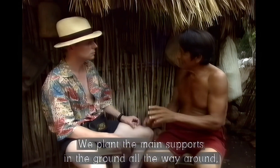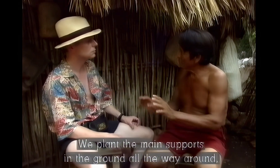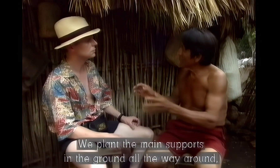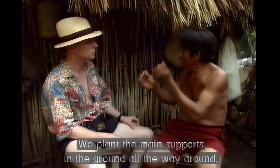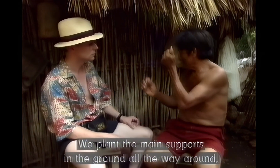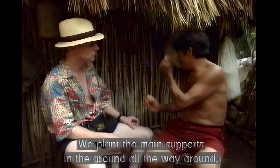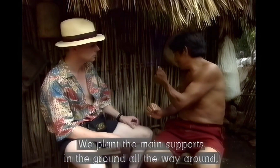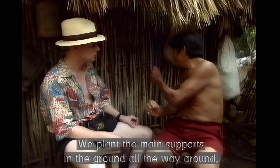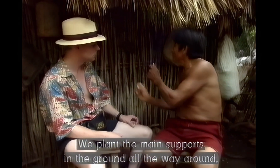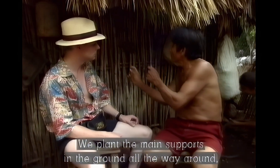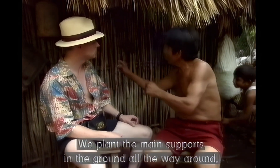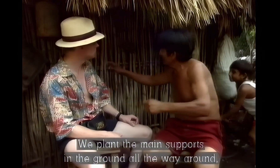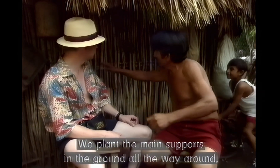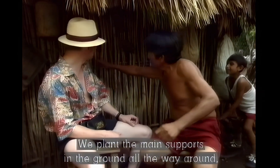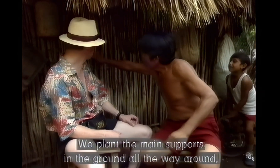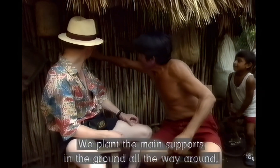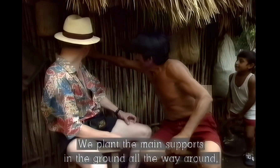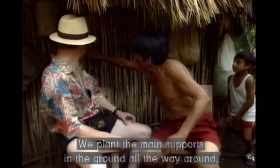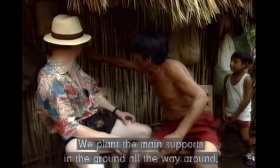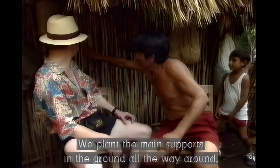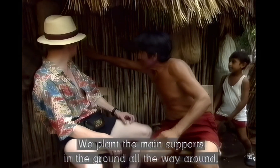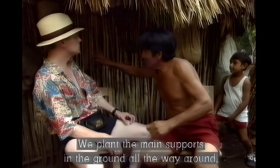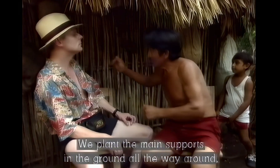We plant the main supports in the ground all the way around.